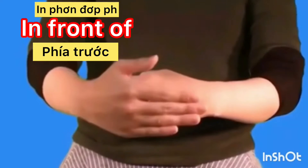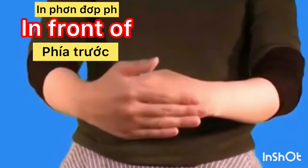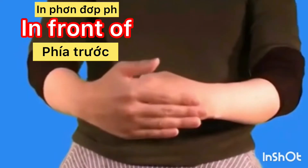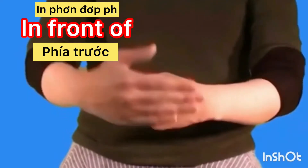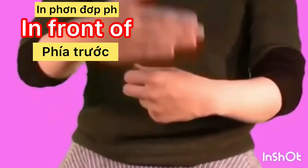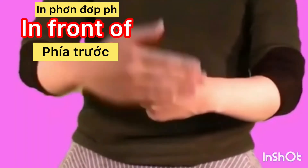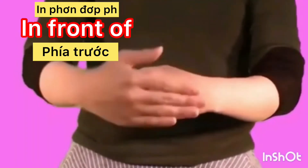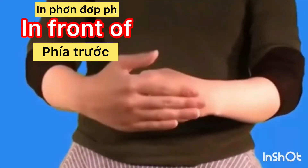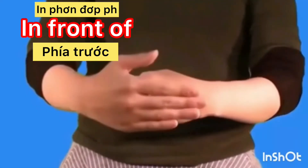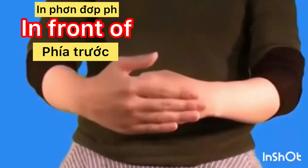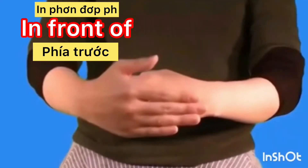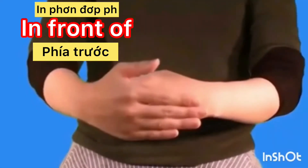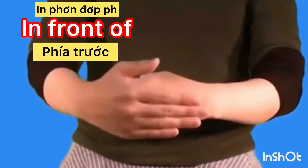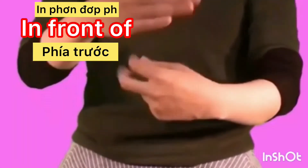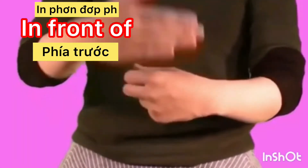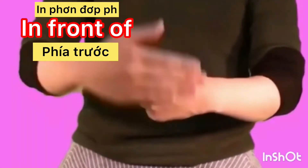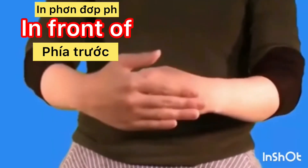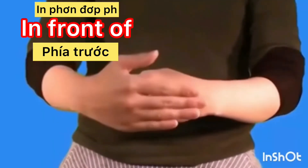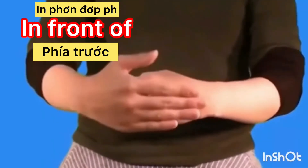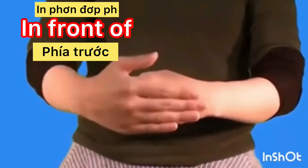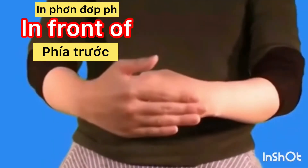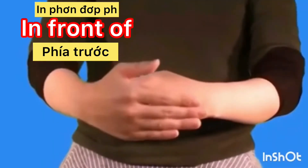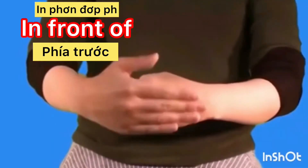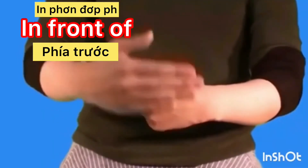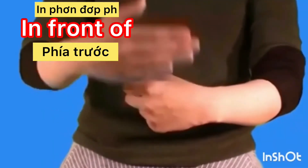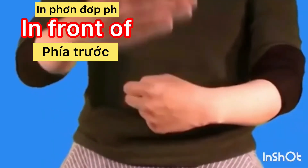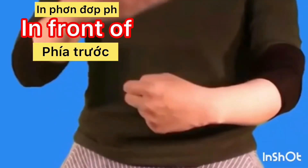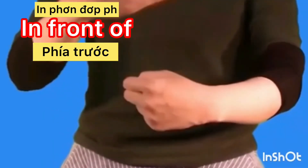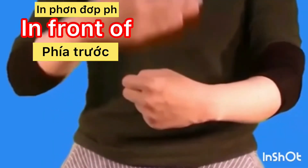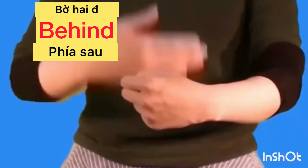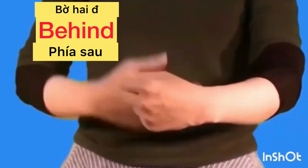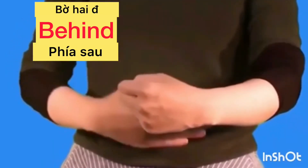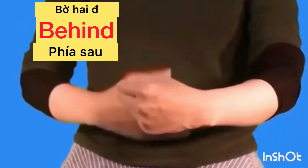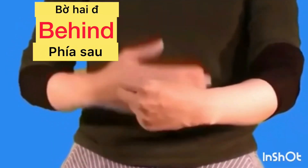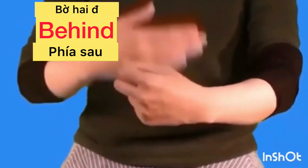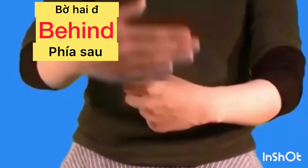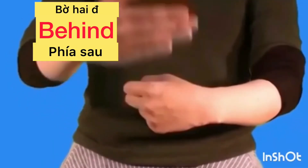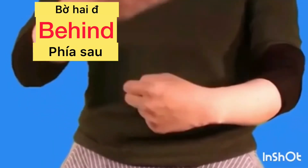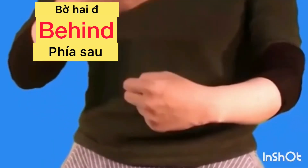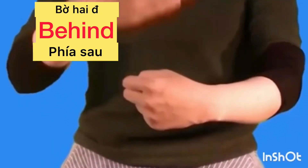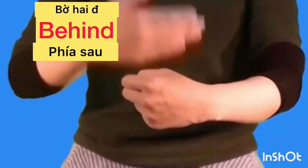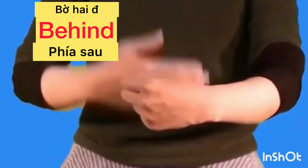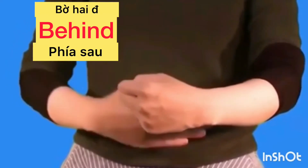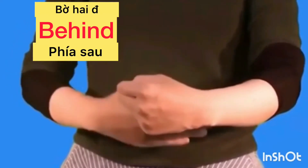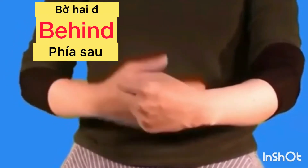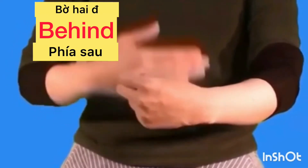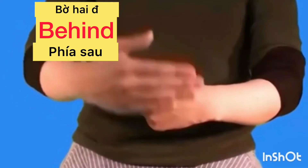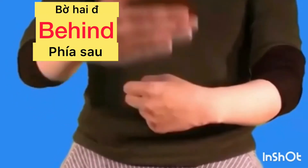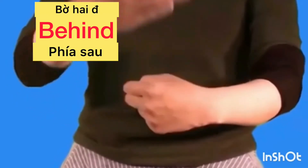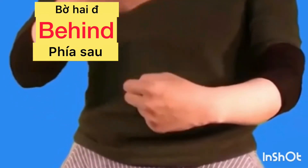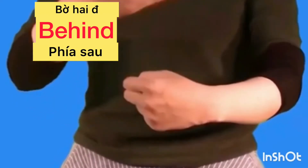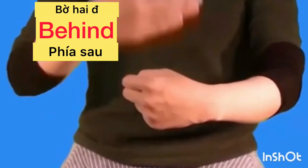of. In front of. Behind. Behind.